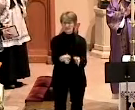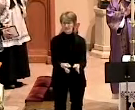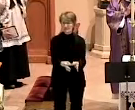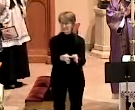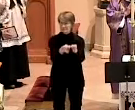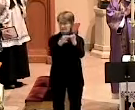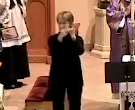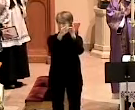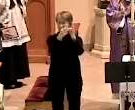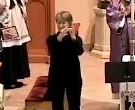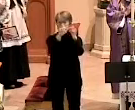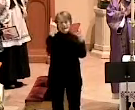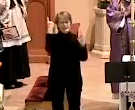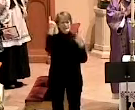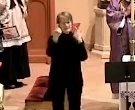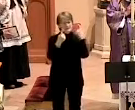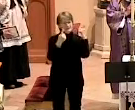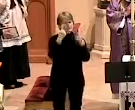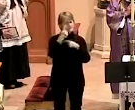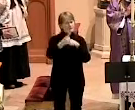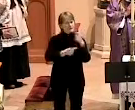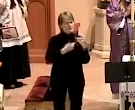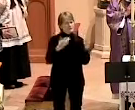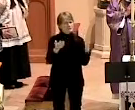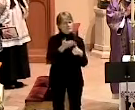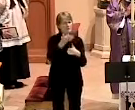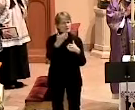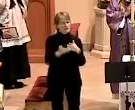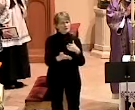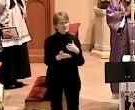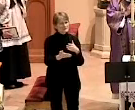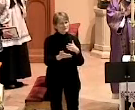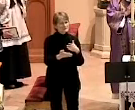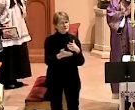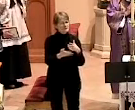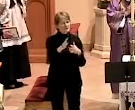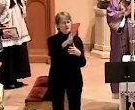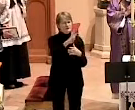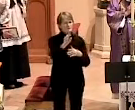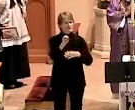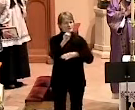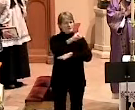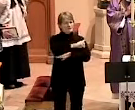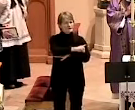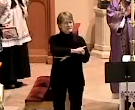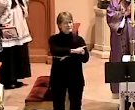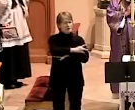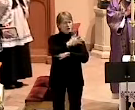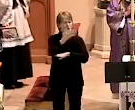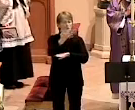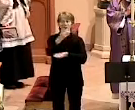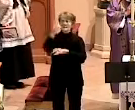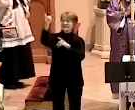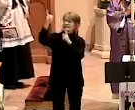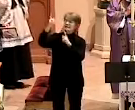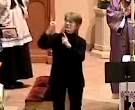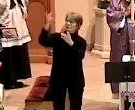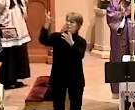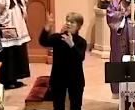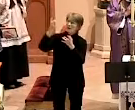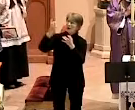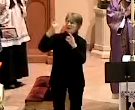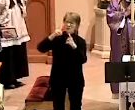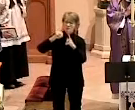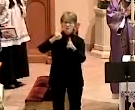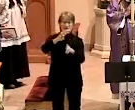what you want at the end of these 40 days. What gift do you want as you go through these 40 days